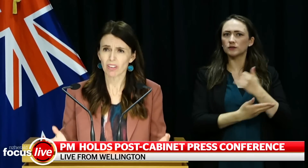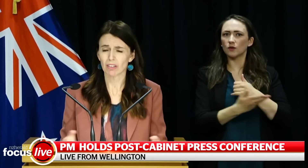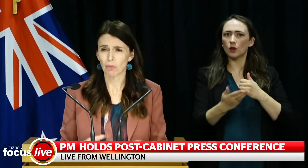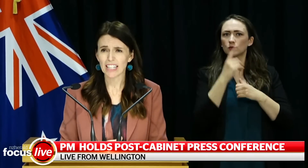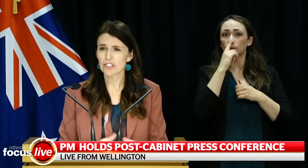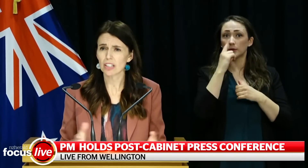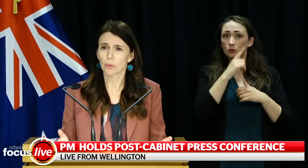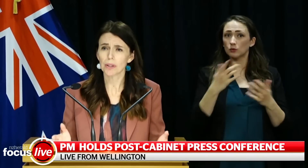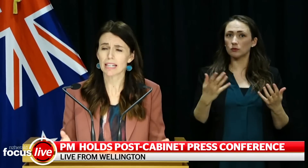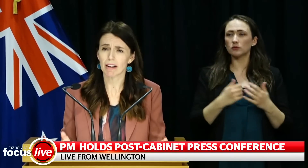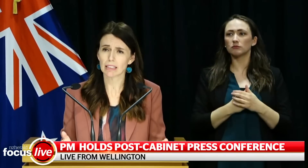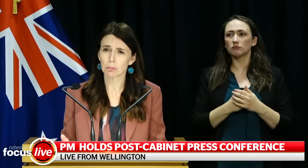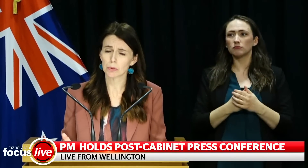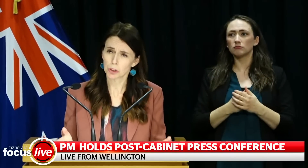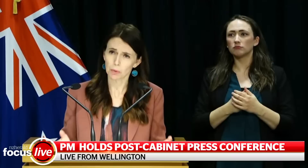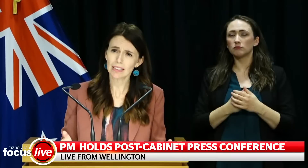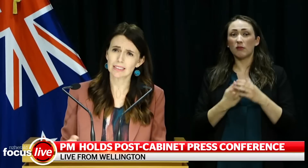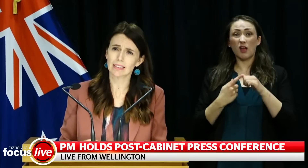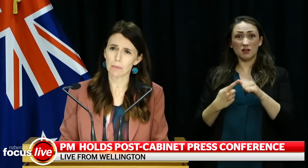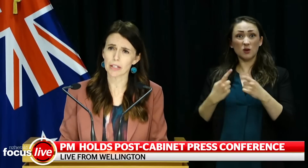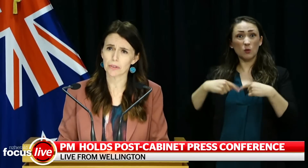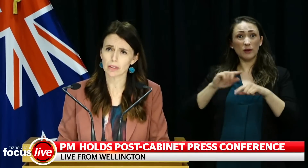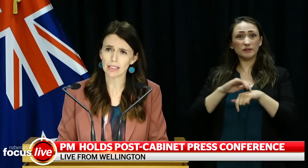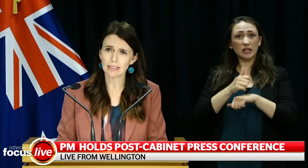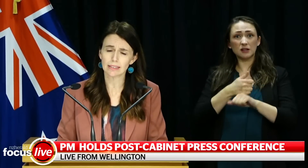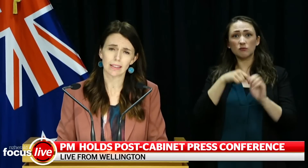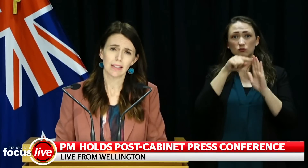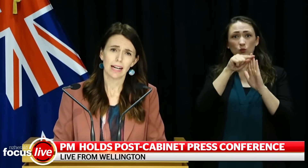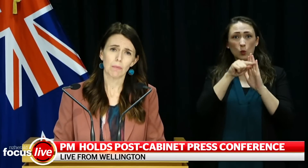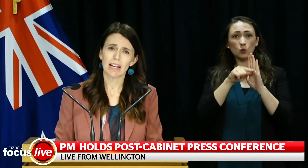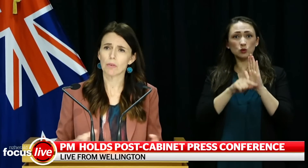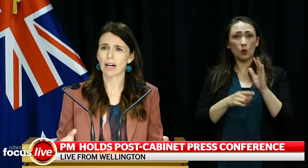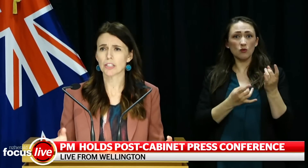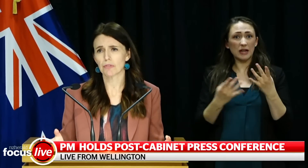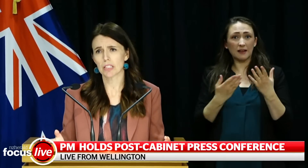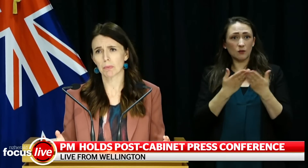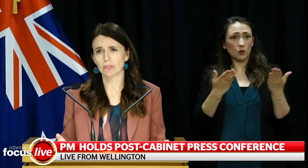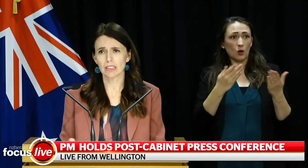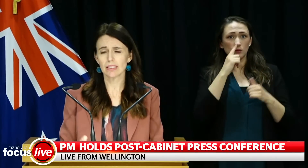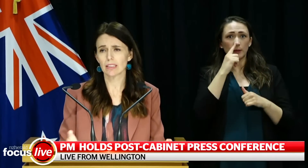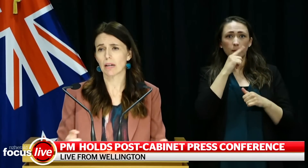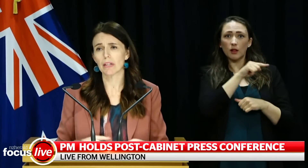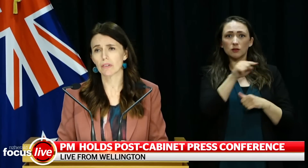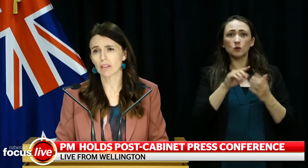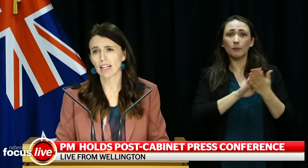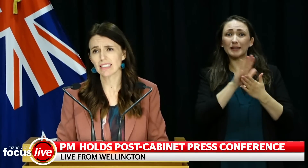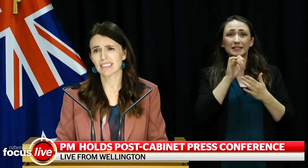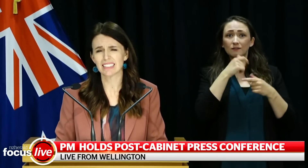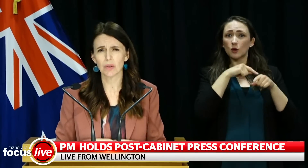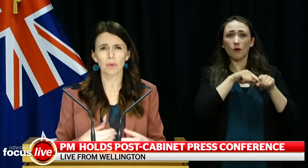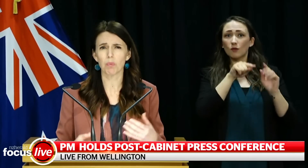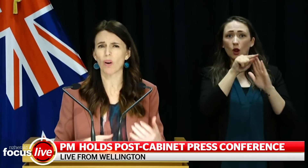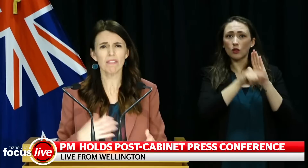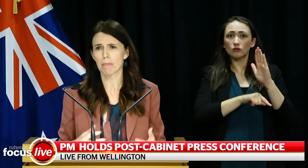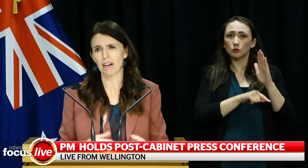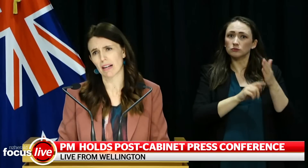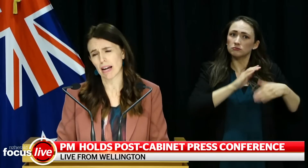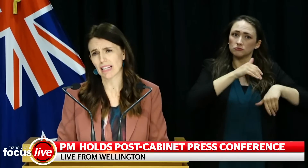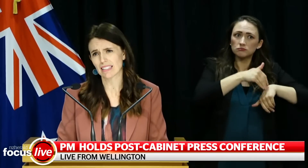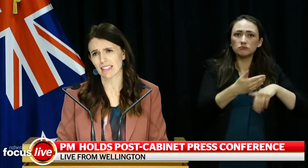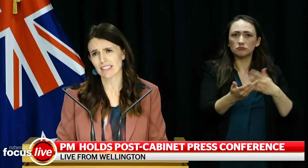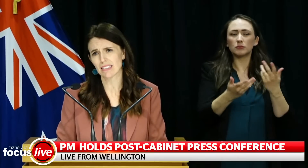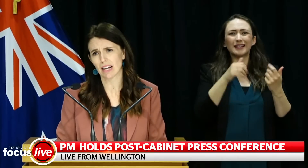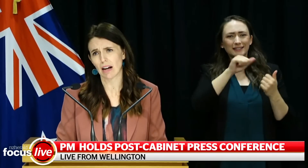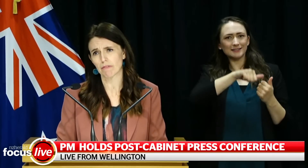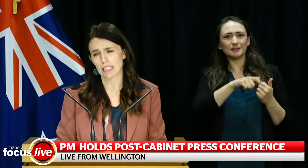been we've got a range that are already available to us that we utilise, and we have a range of responses that we utilise to deal with whatever barrier